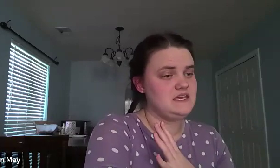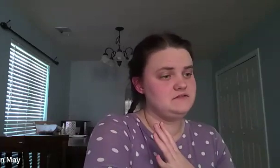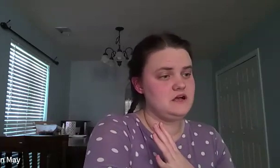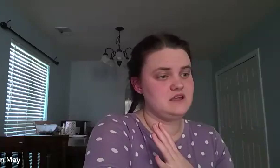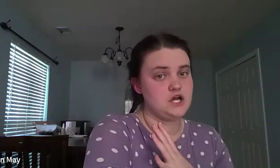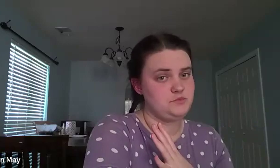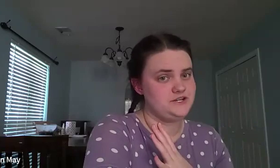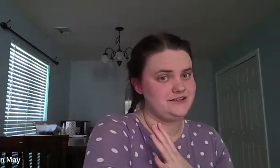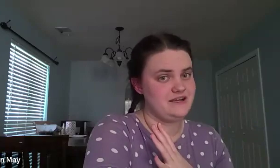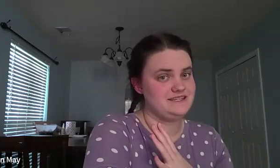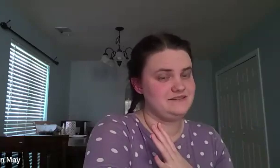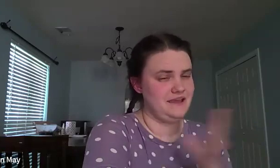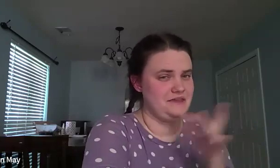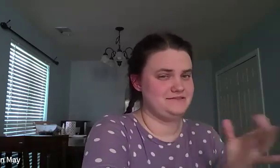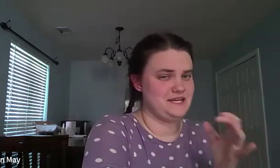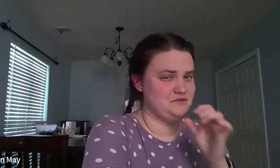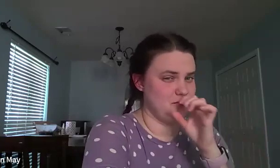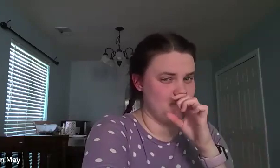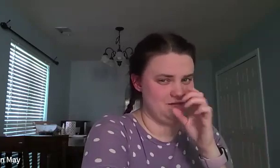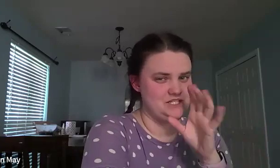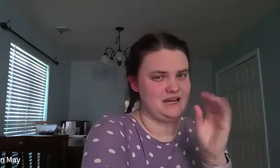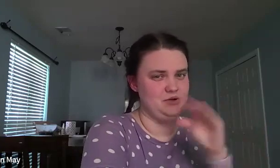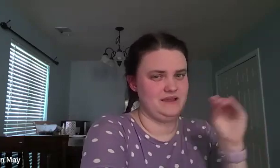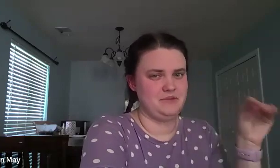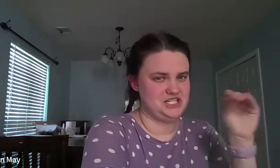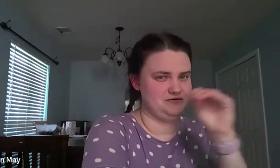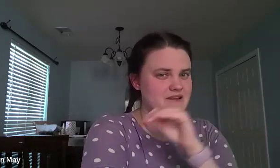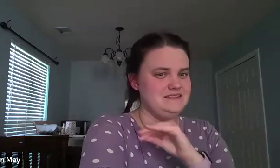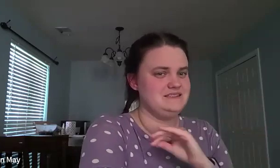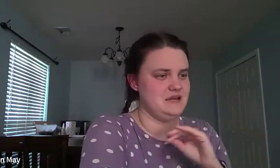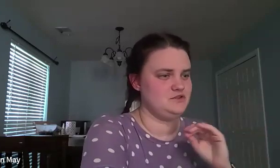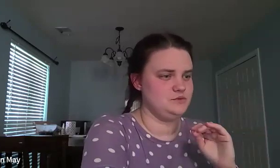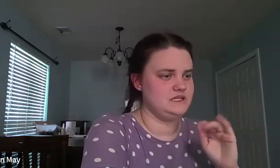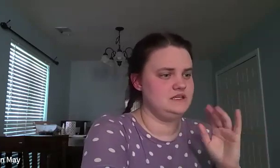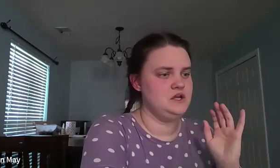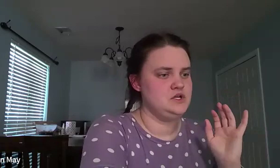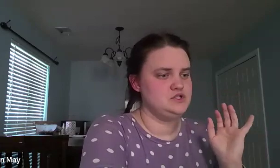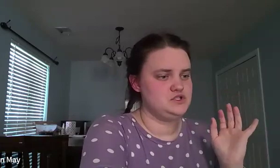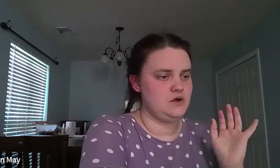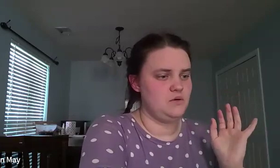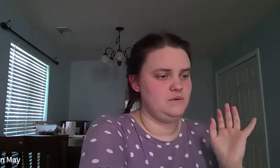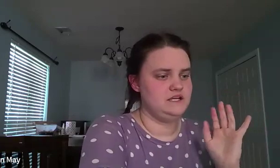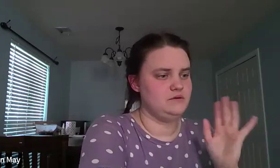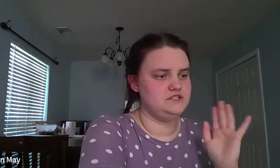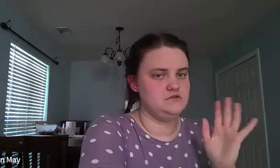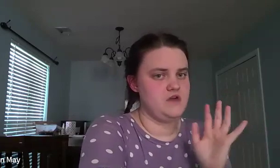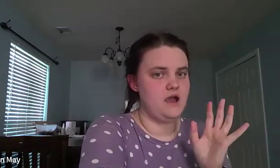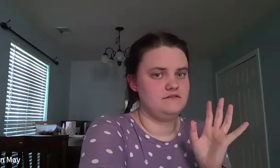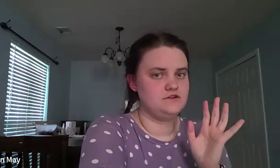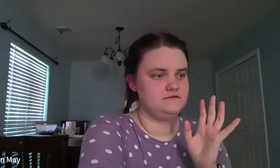end of class a hodgepodge class that, like, I think I've said it before, where we just kind of put like a bunch of different like types of groups in. So we can always do that if there's a few